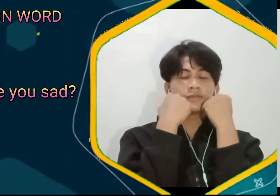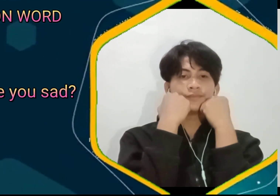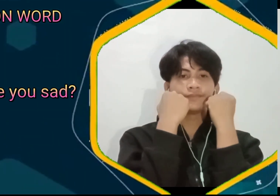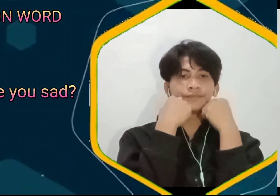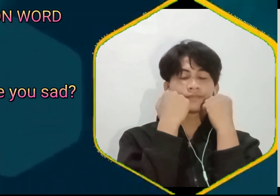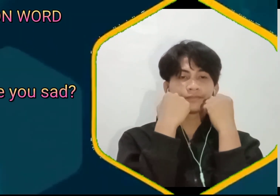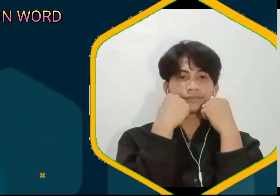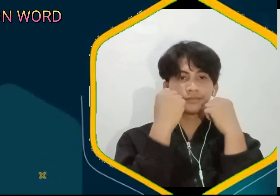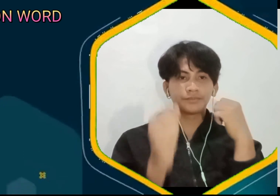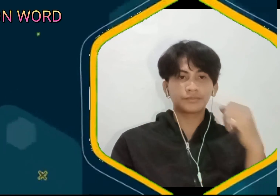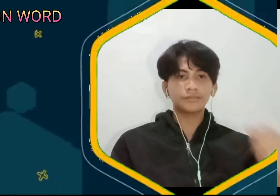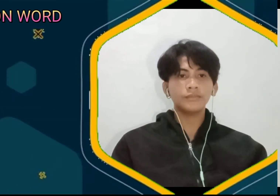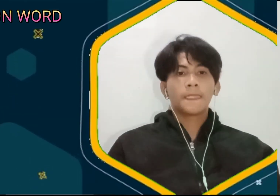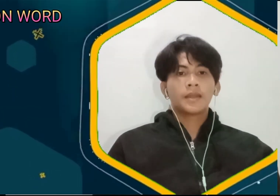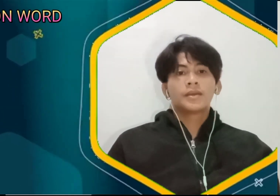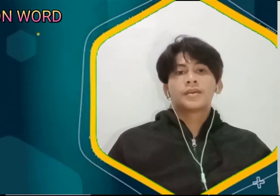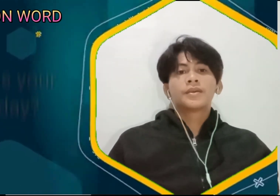sad?